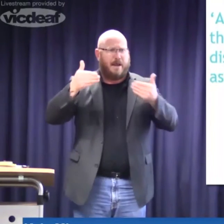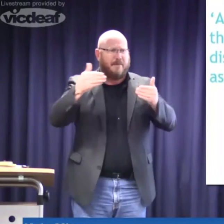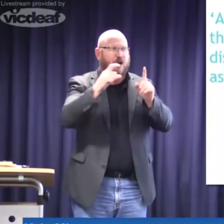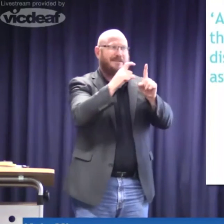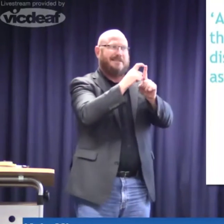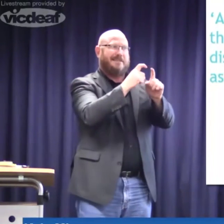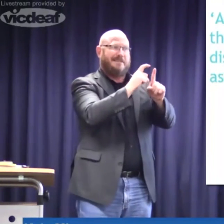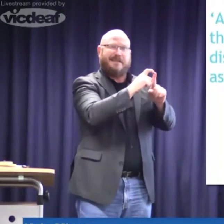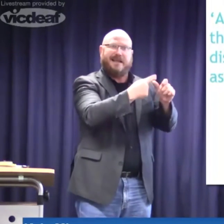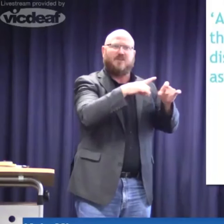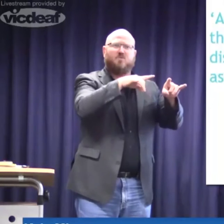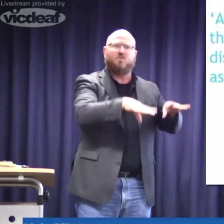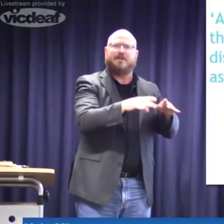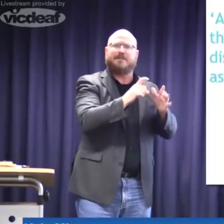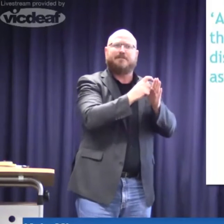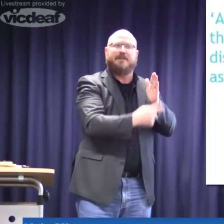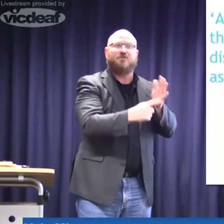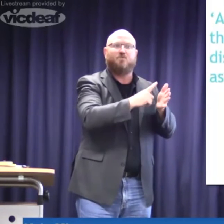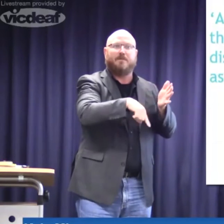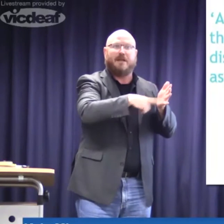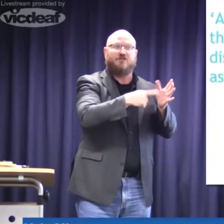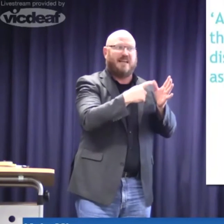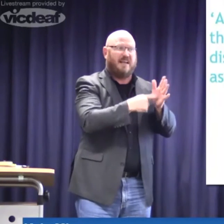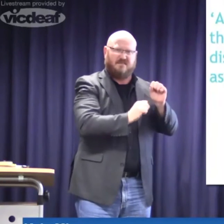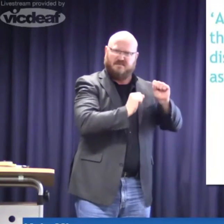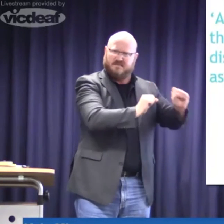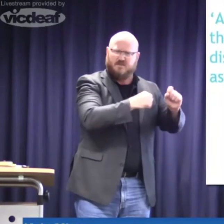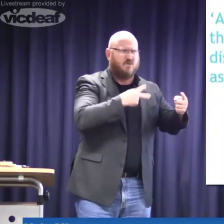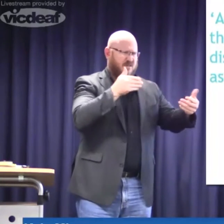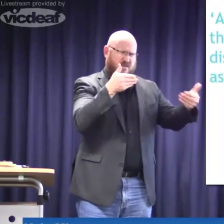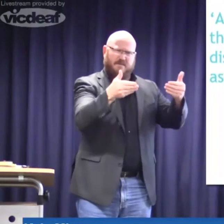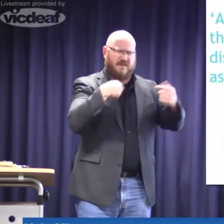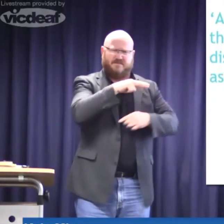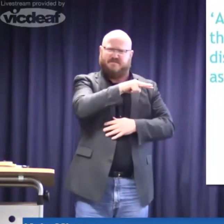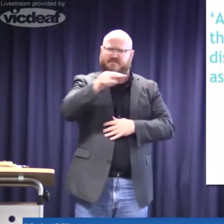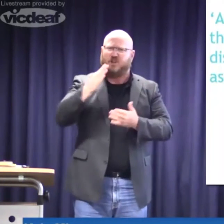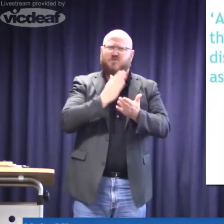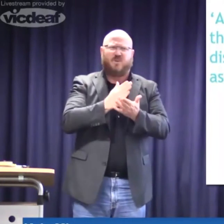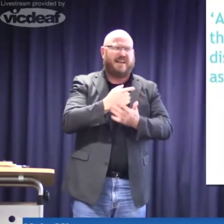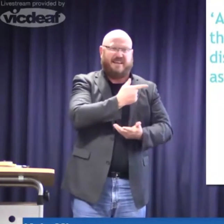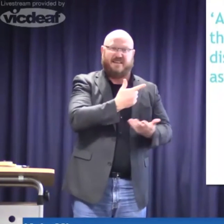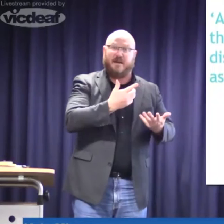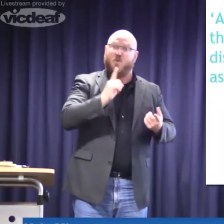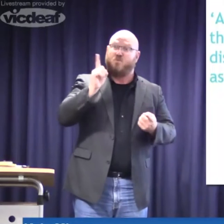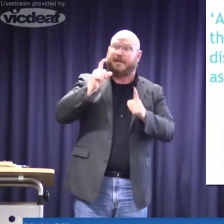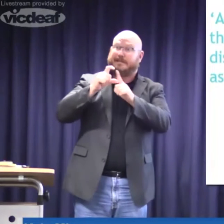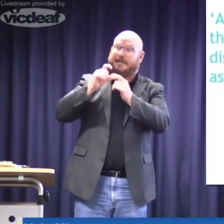I showed different articles and compared them to the Disability Discrimination Act that we have in